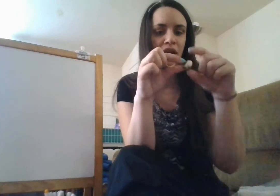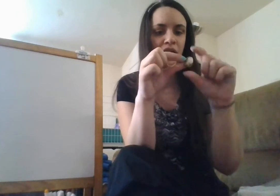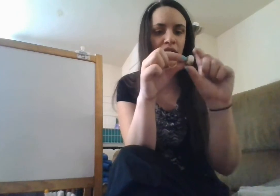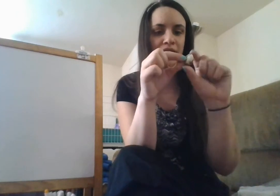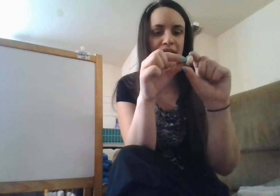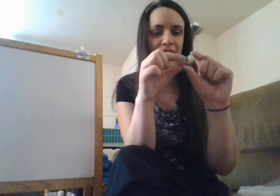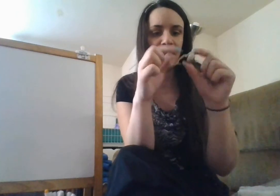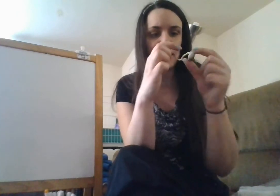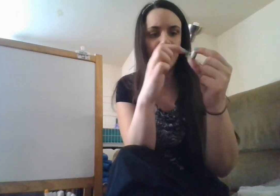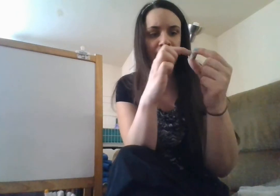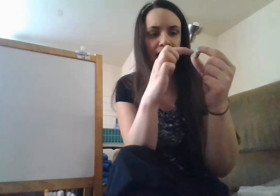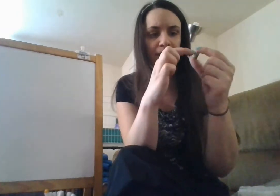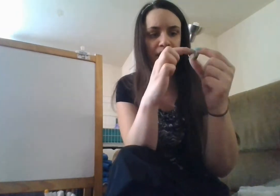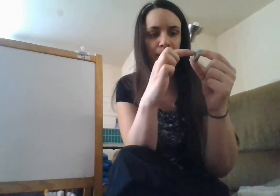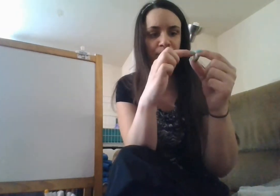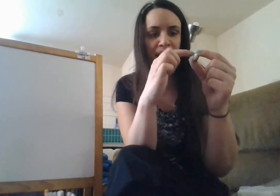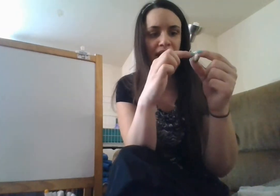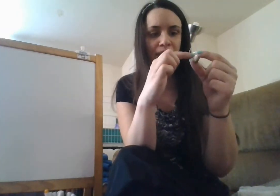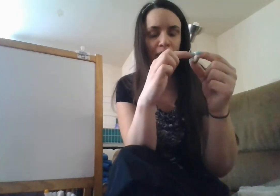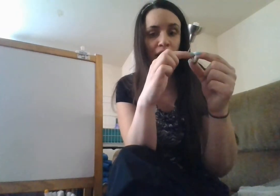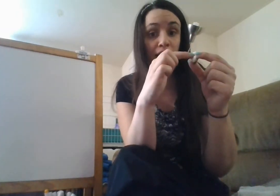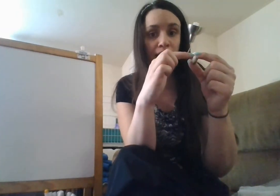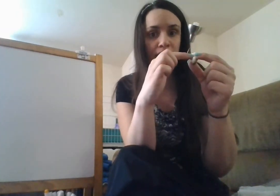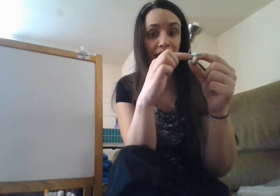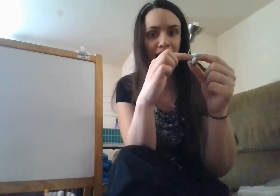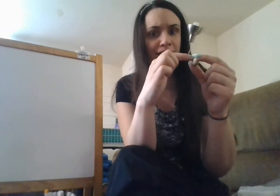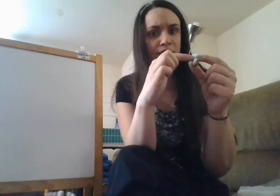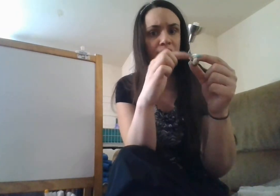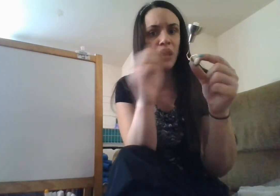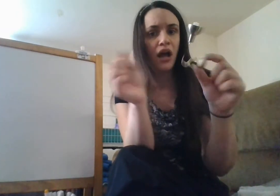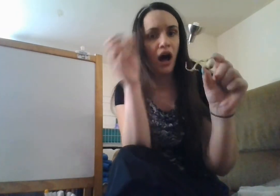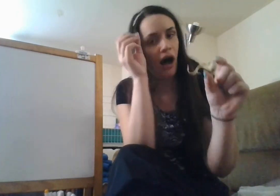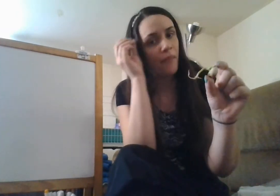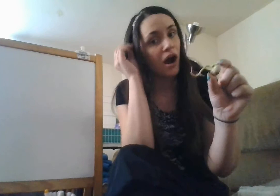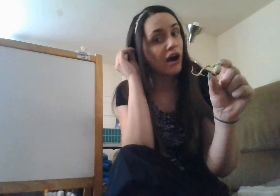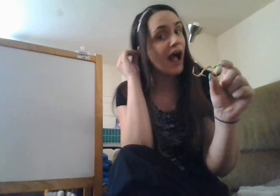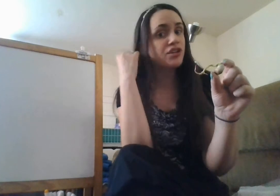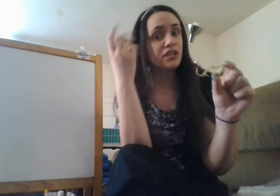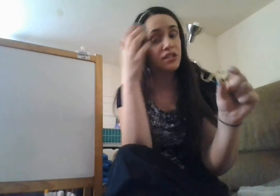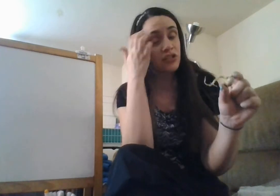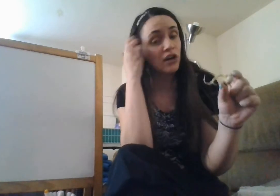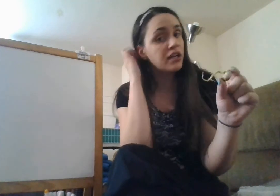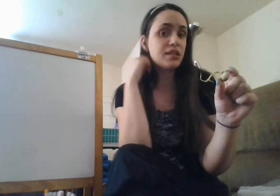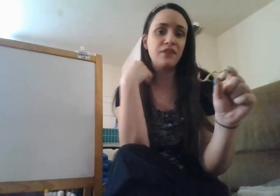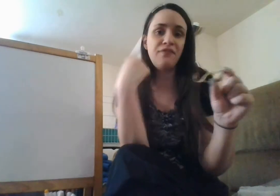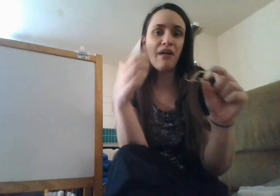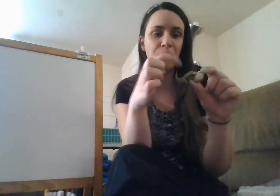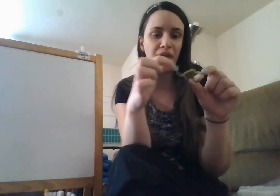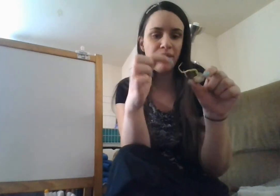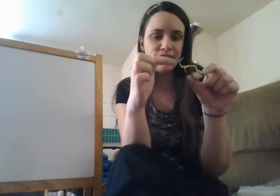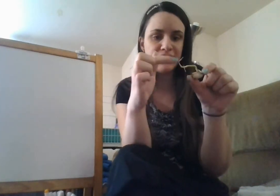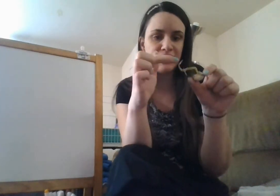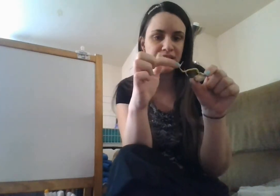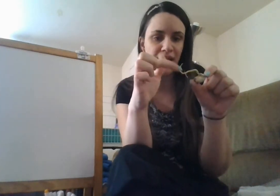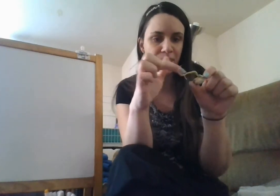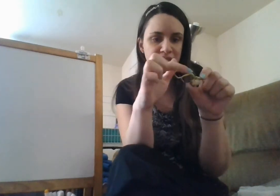you could see it a little bit here, but the bean part, the leaves, are actually starting to develop, okay? We could see the stem is